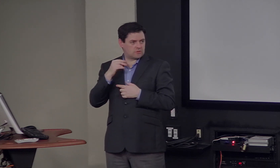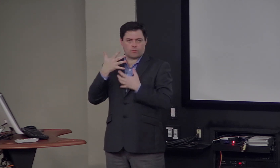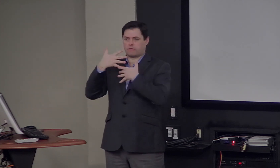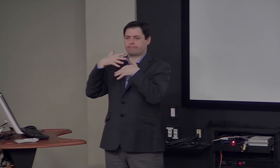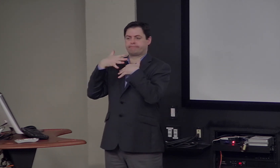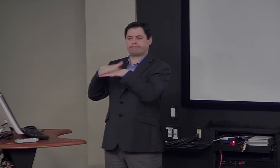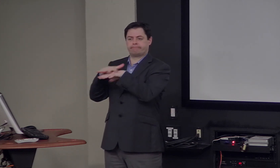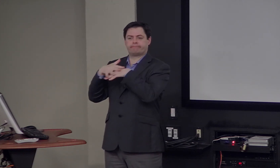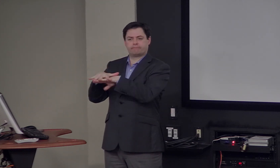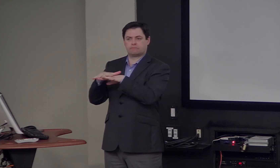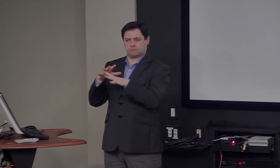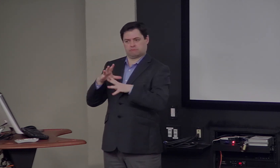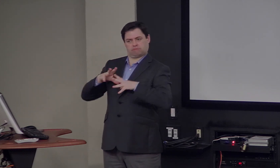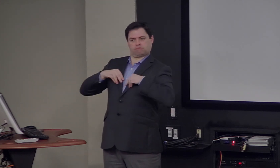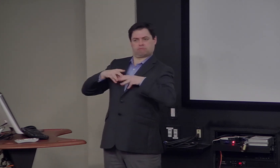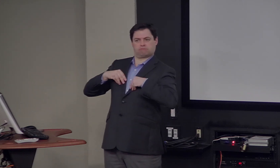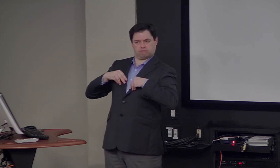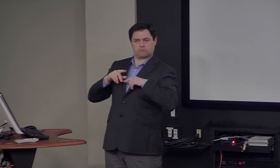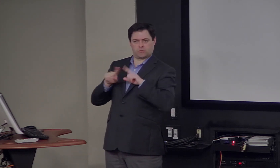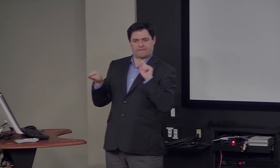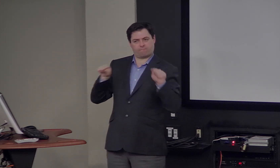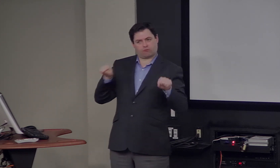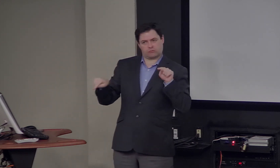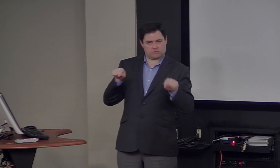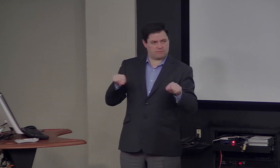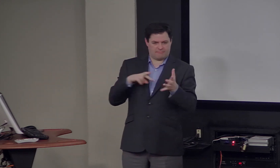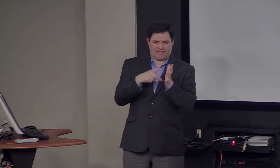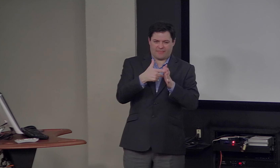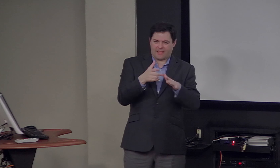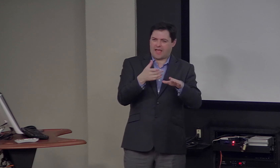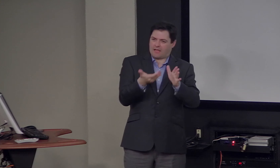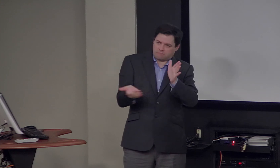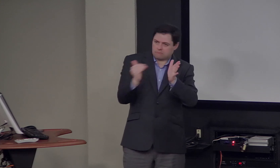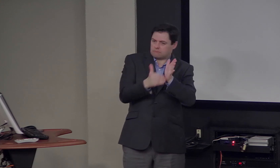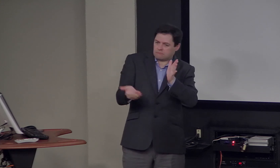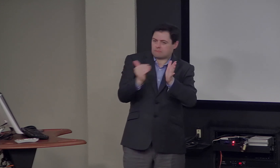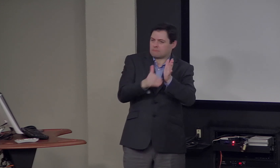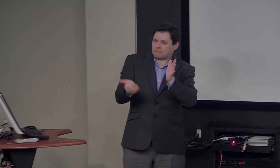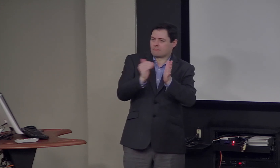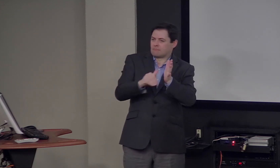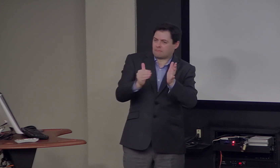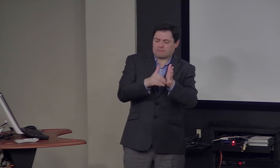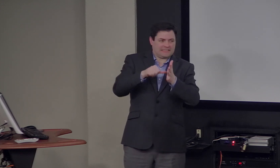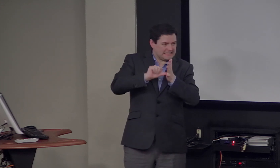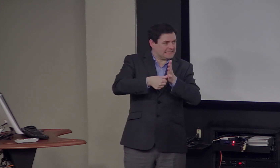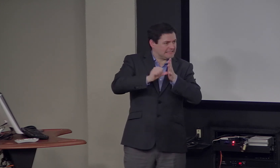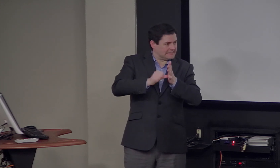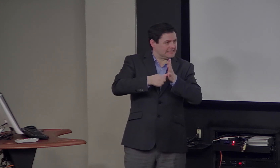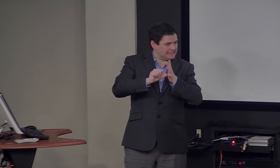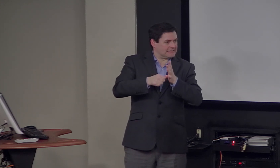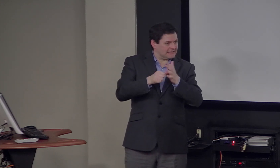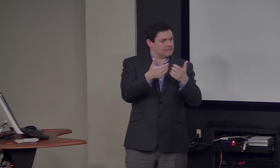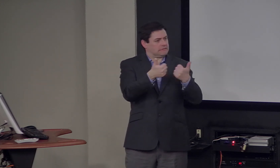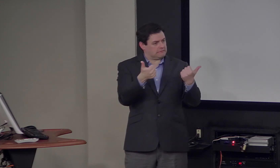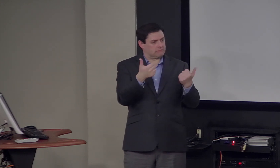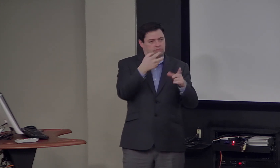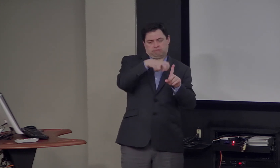to sign and speak languages at the same time in language learning environments. So once again, just continue